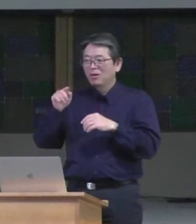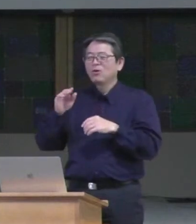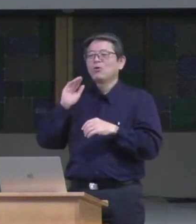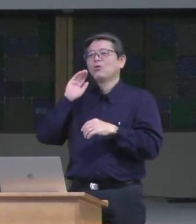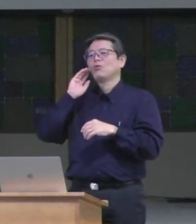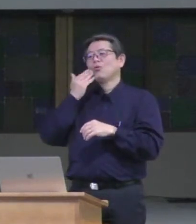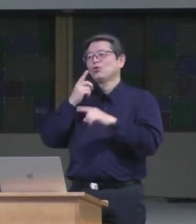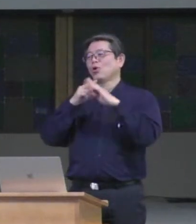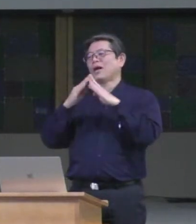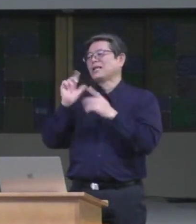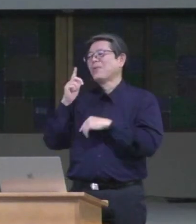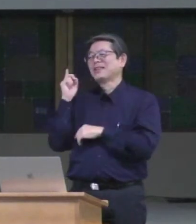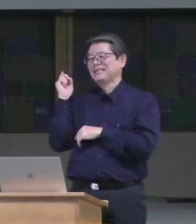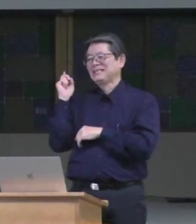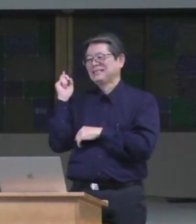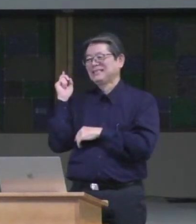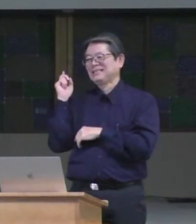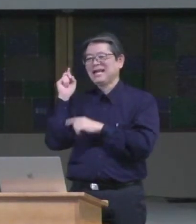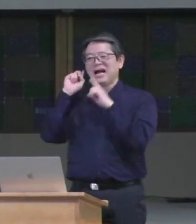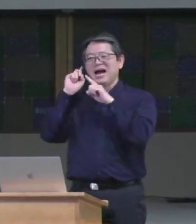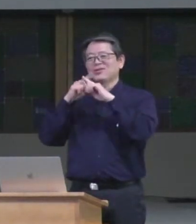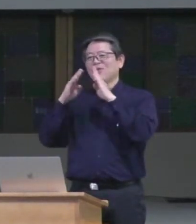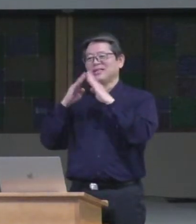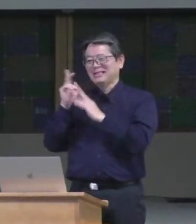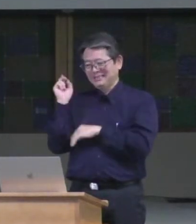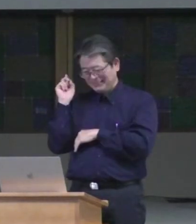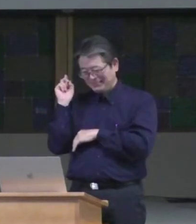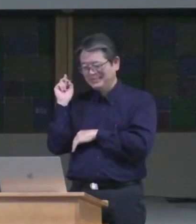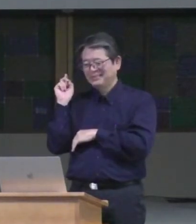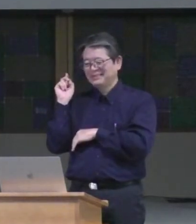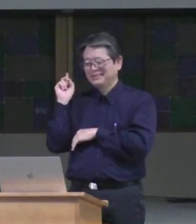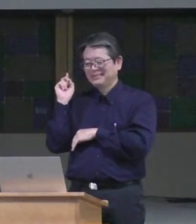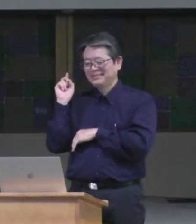Take a look at this picture. This is not a deaf church. This is a hearing church.